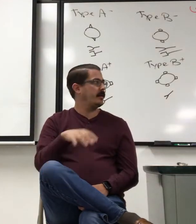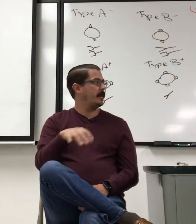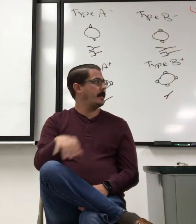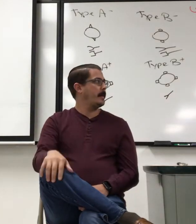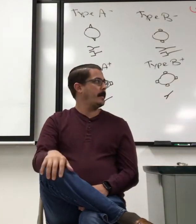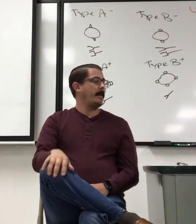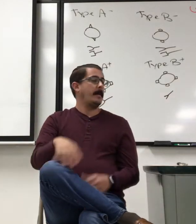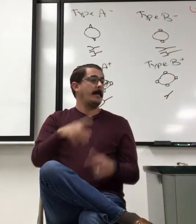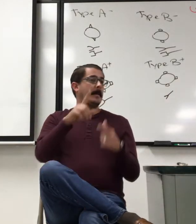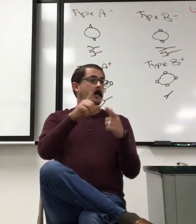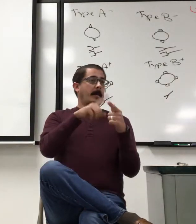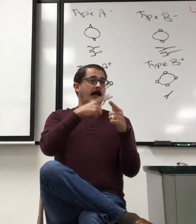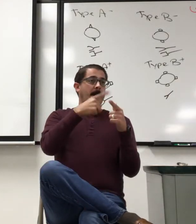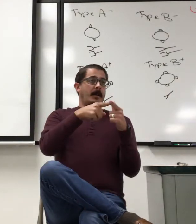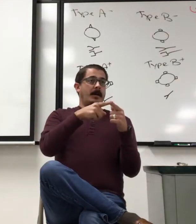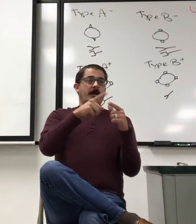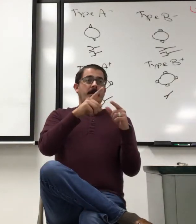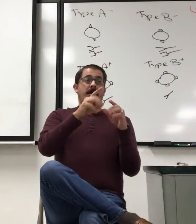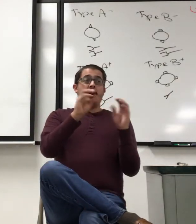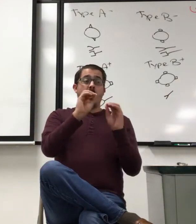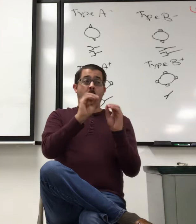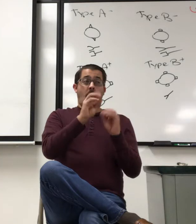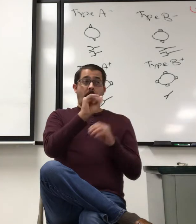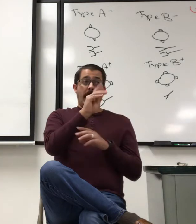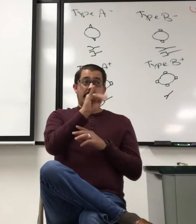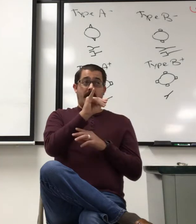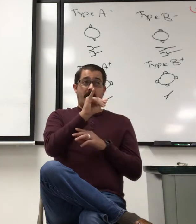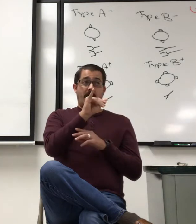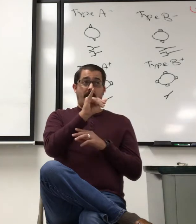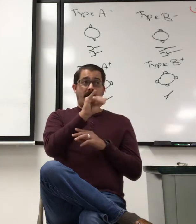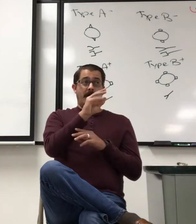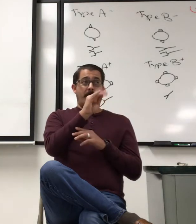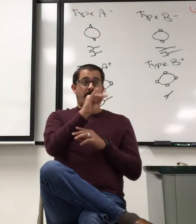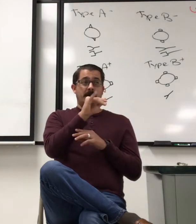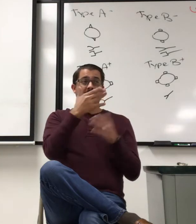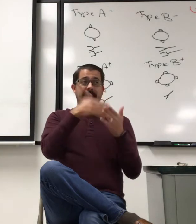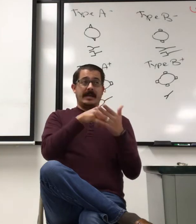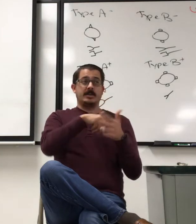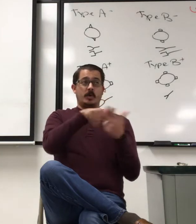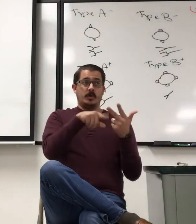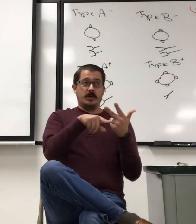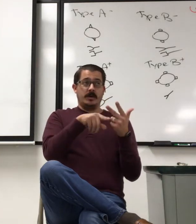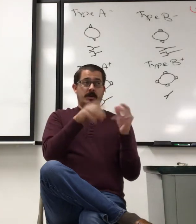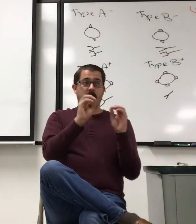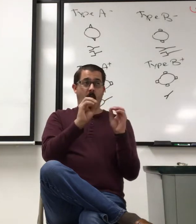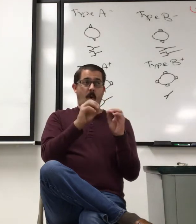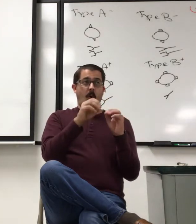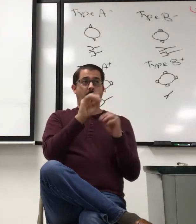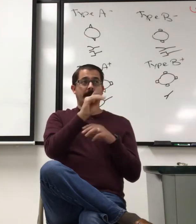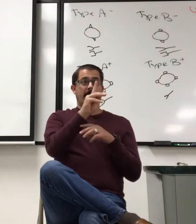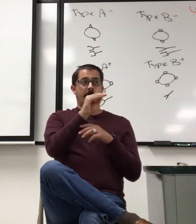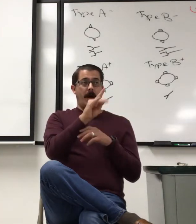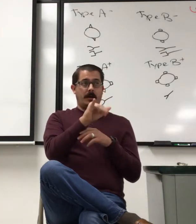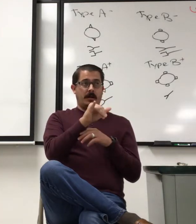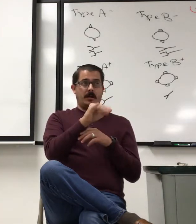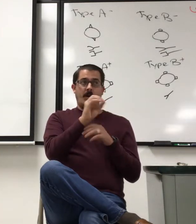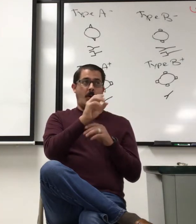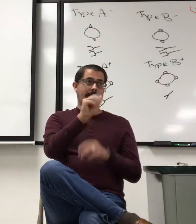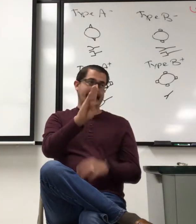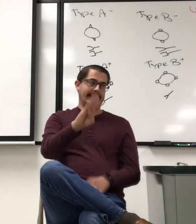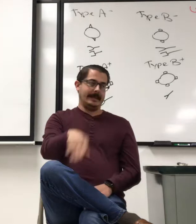But then no antibodies against those three. So I'm going to write no antibodies, no